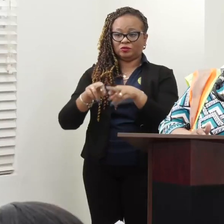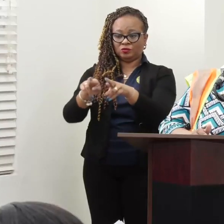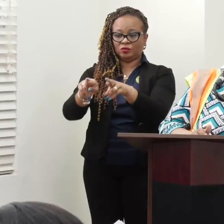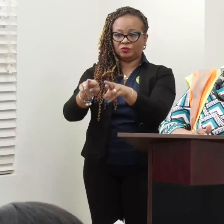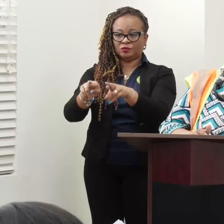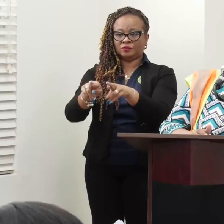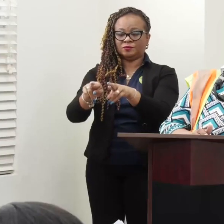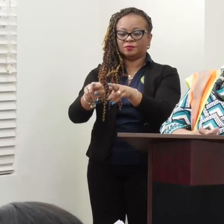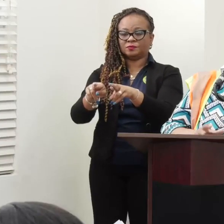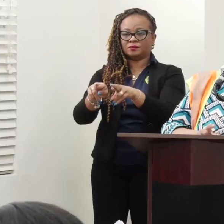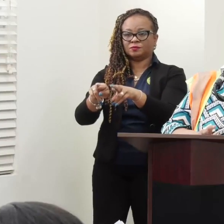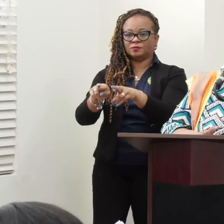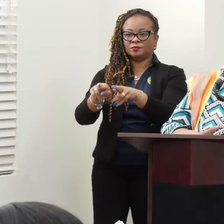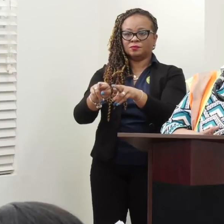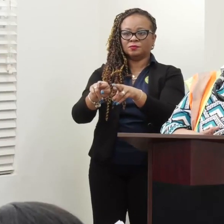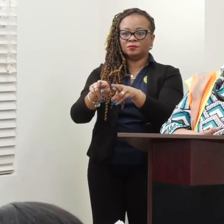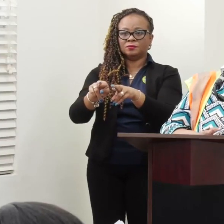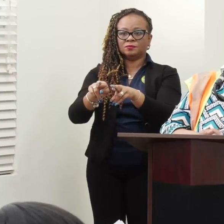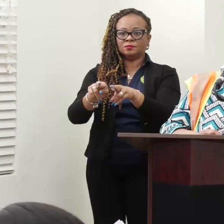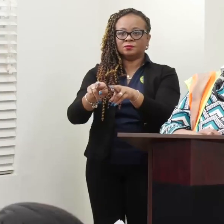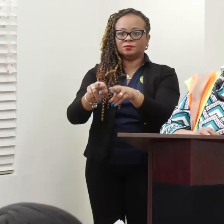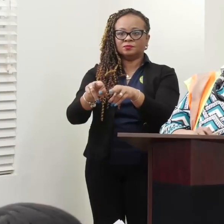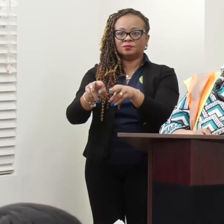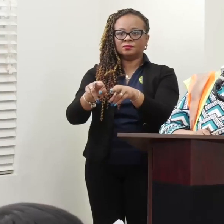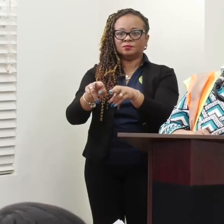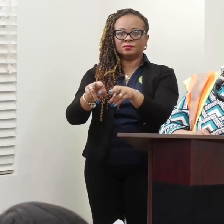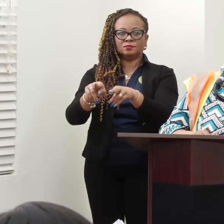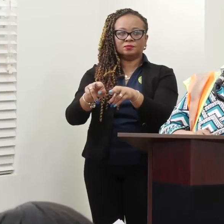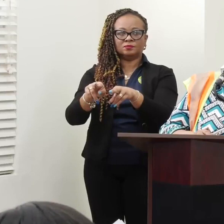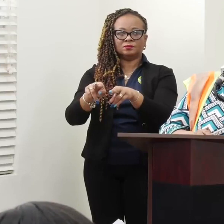Toute route ça l'abdi, yo fermé jeudi.